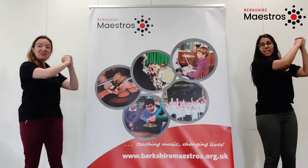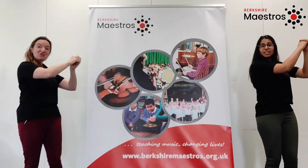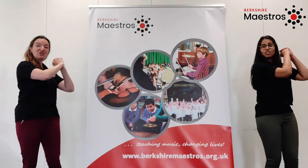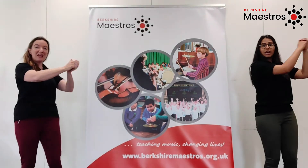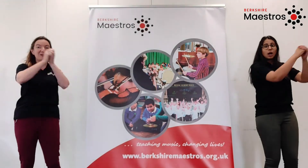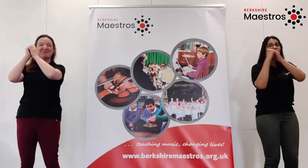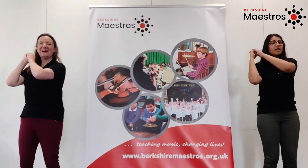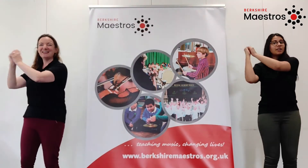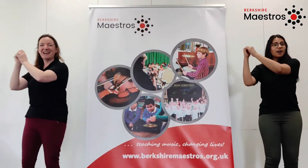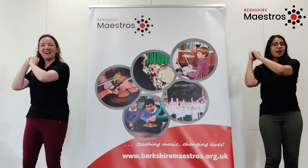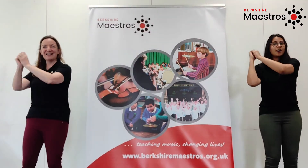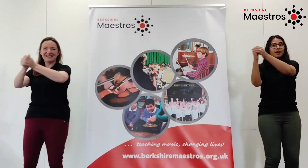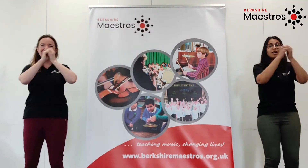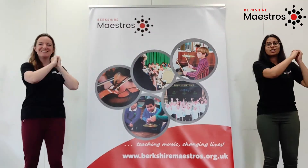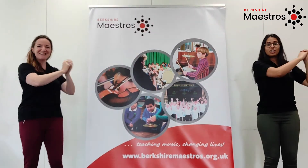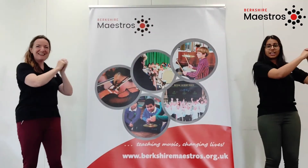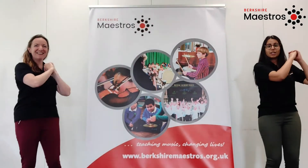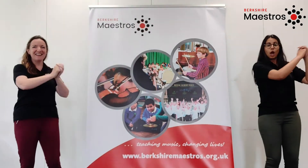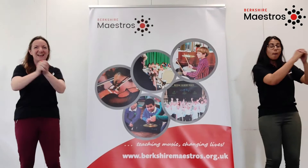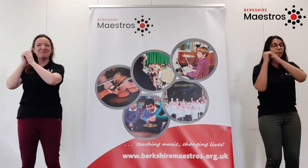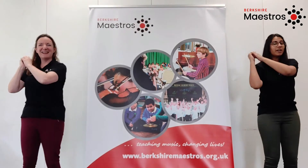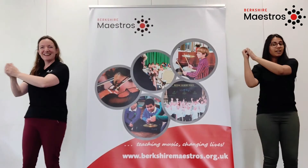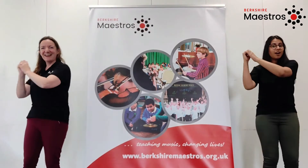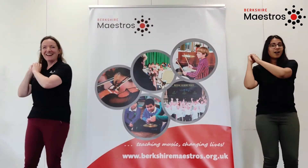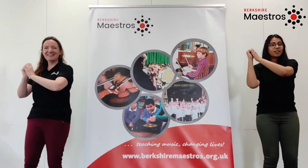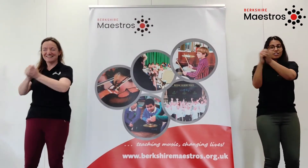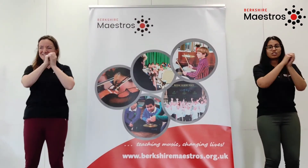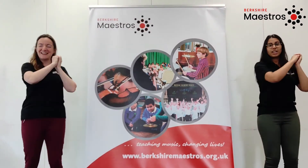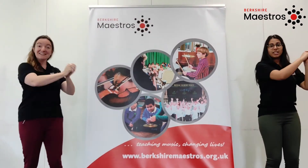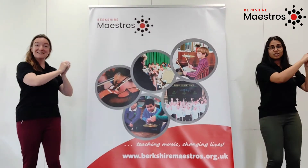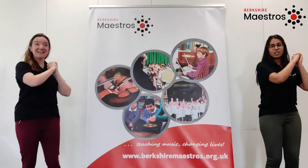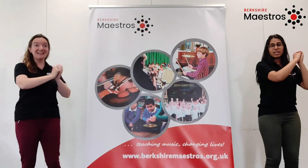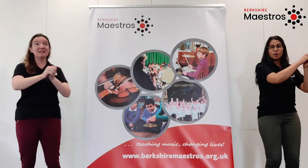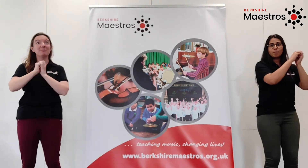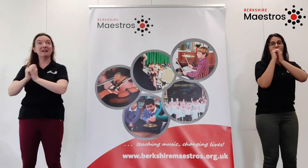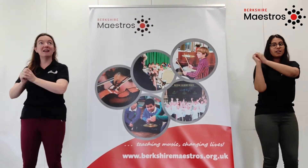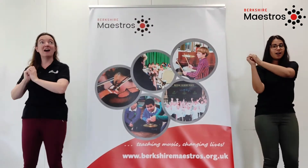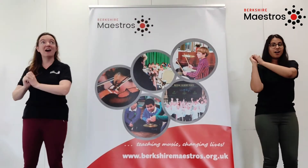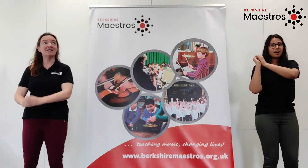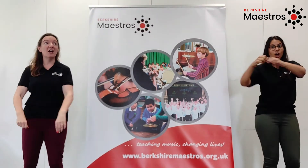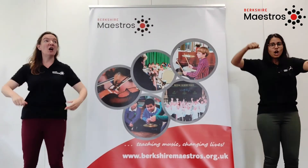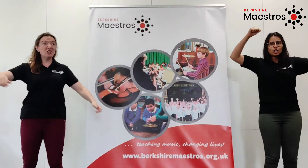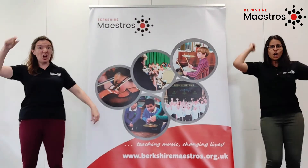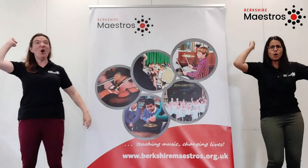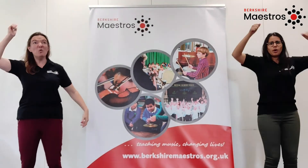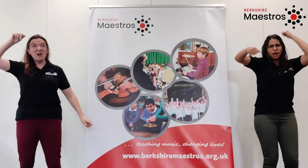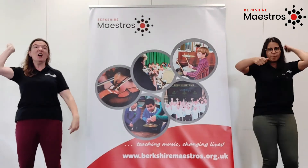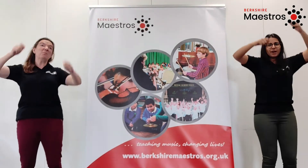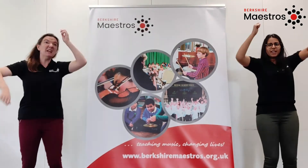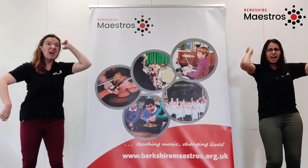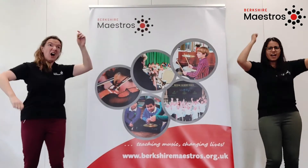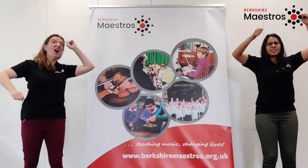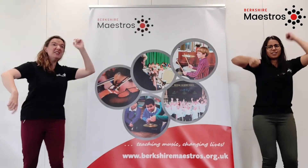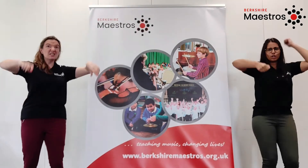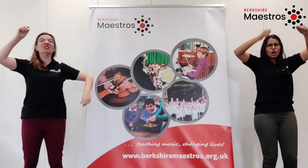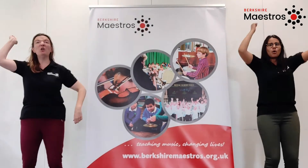shake, shake, banana, shake, banana, shake, shake, banana, go, bananas, go,